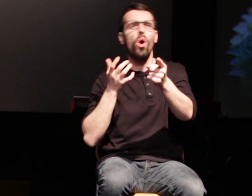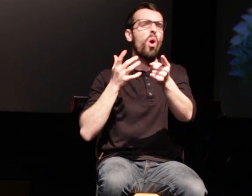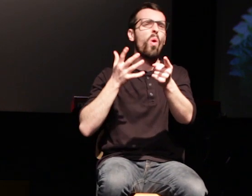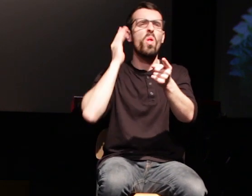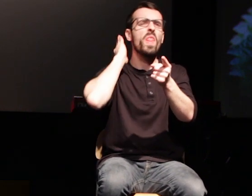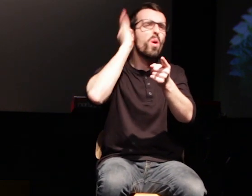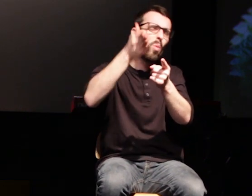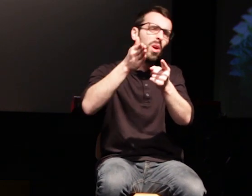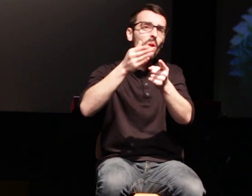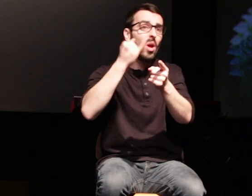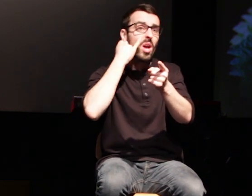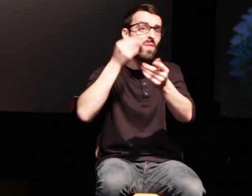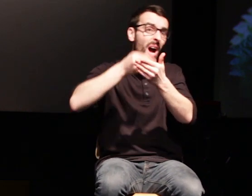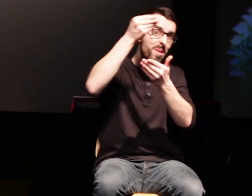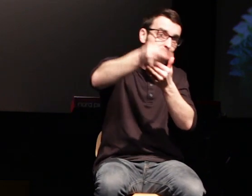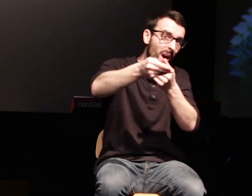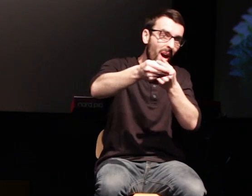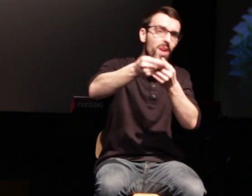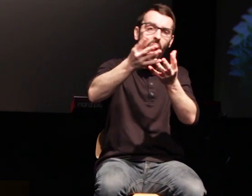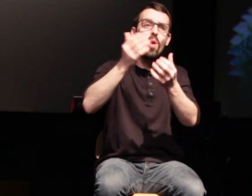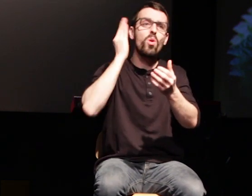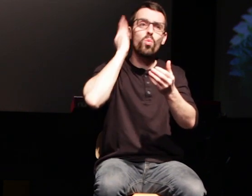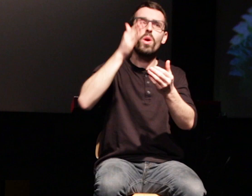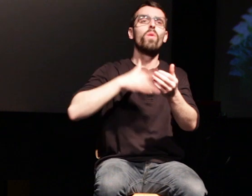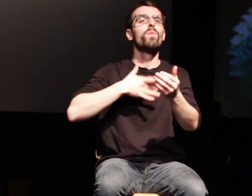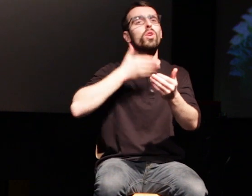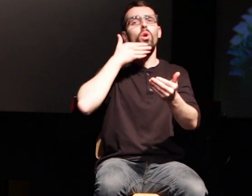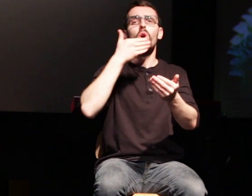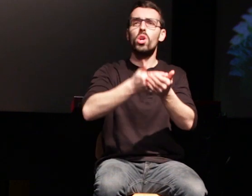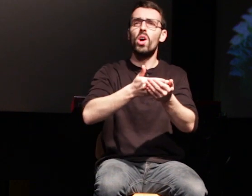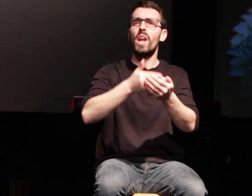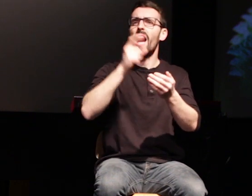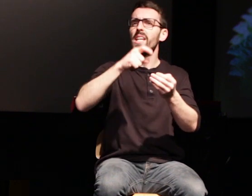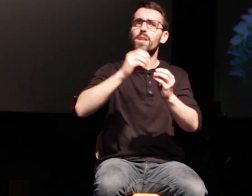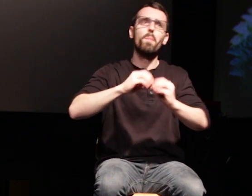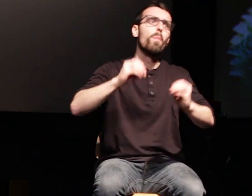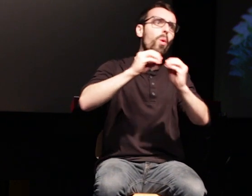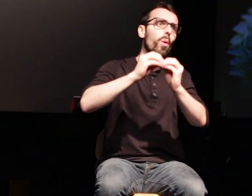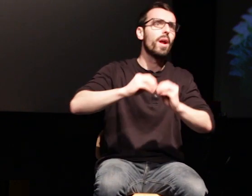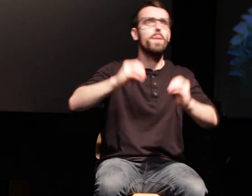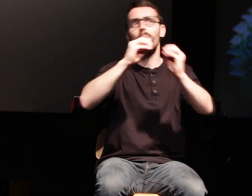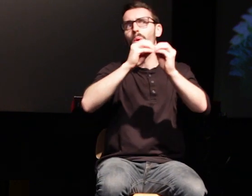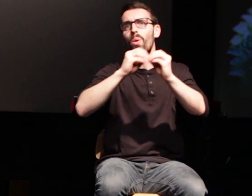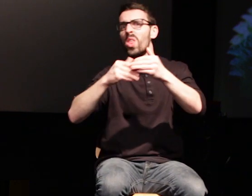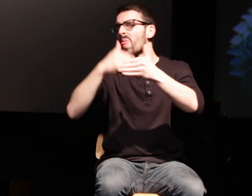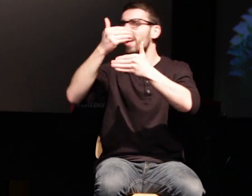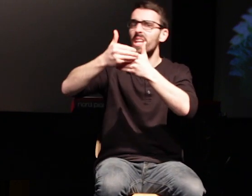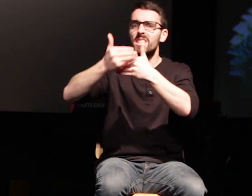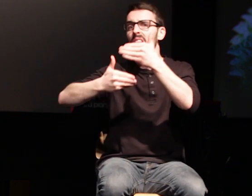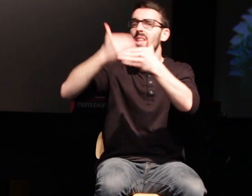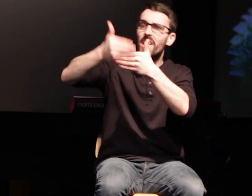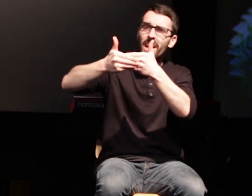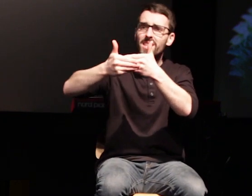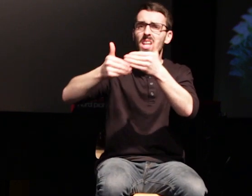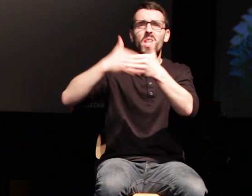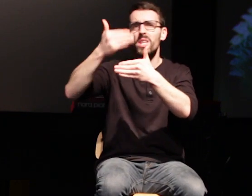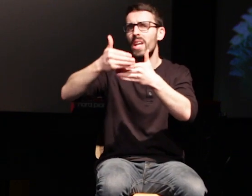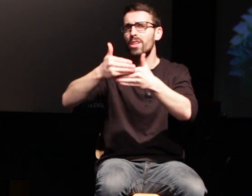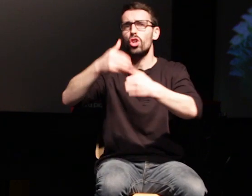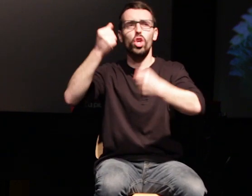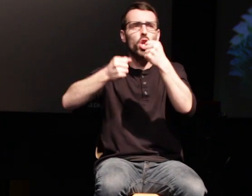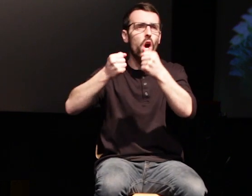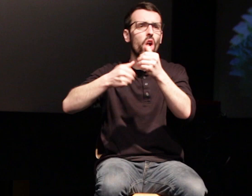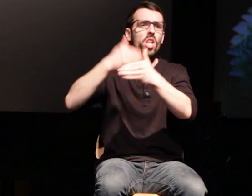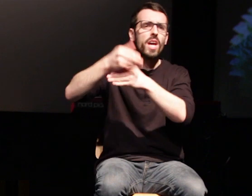feel better. And we think, I just need more of that. I need one more. I need one bigger. If I only had that next truck or the next car or that next house or the